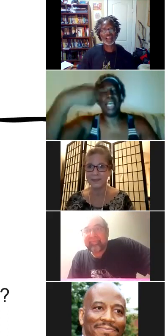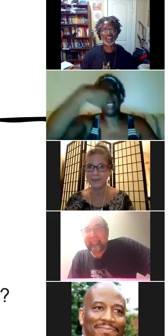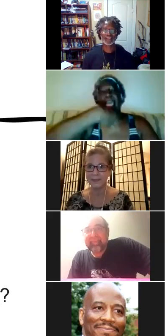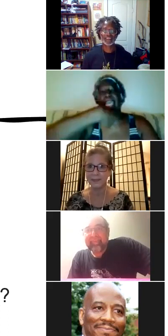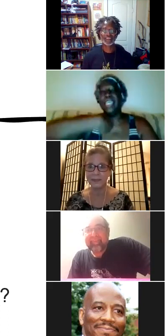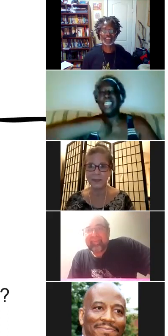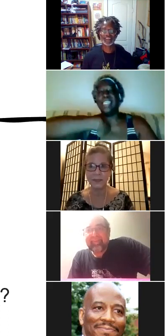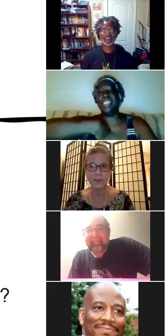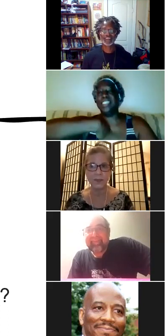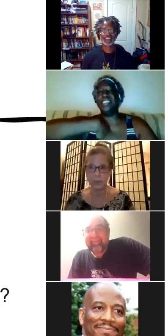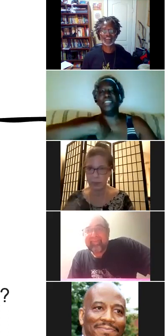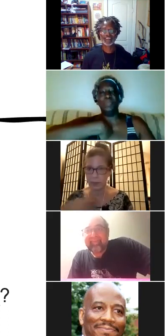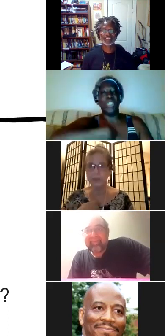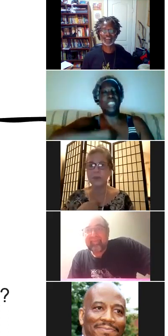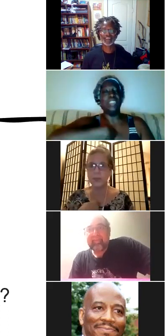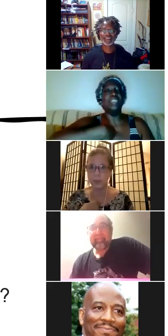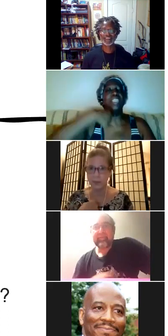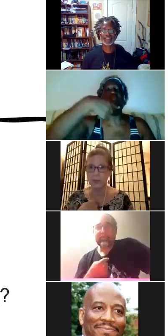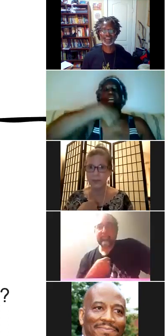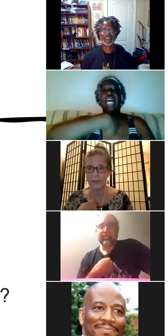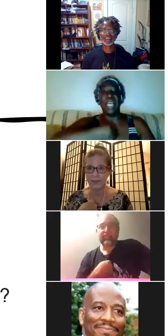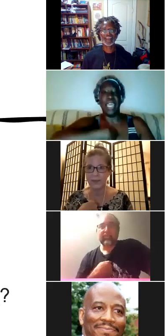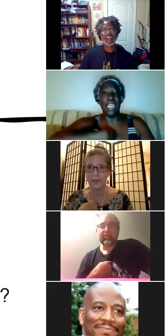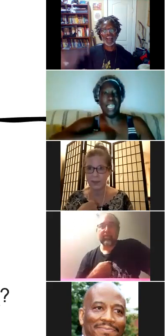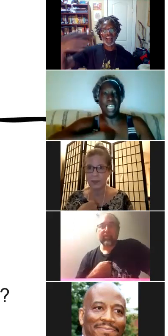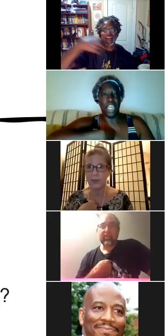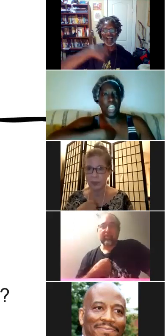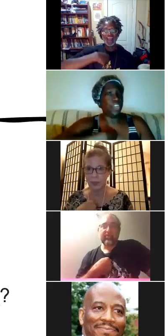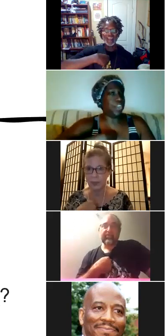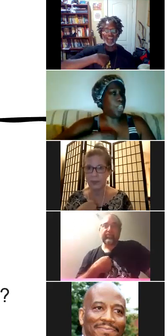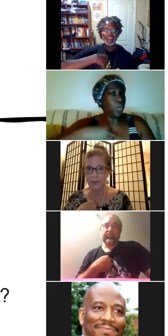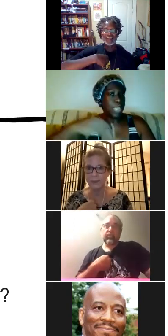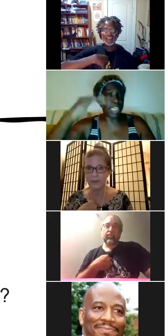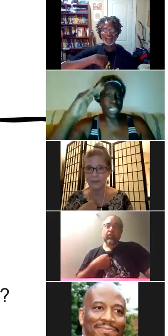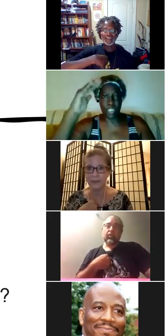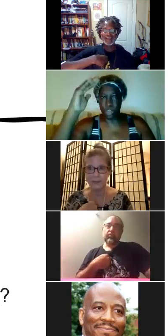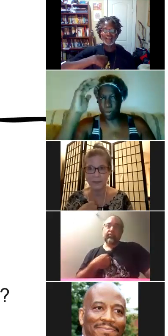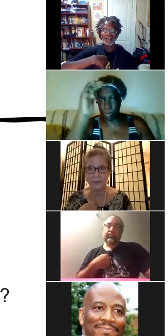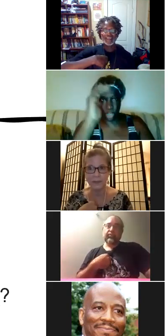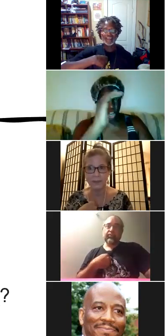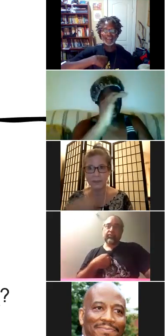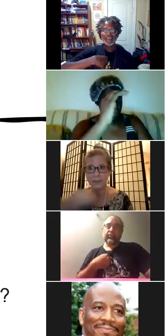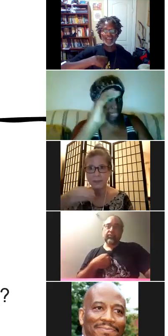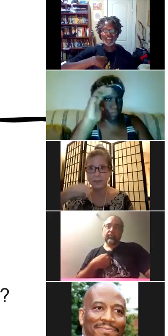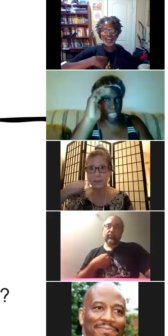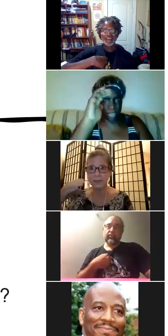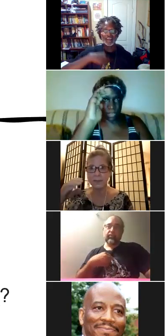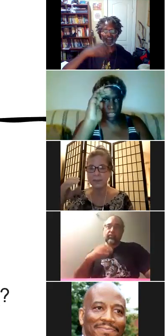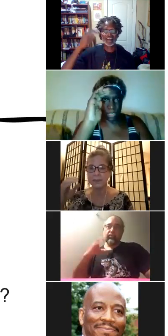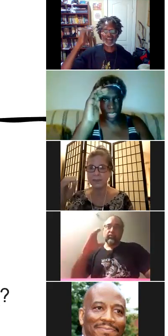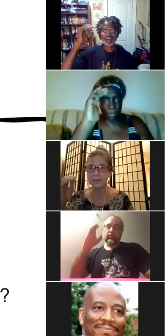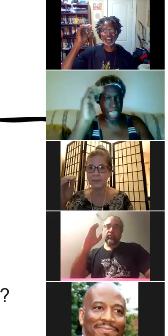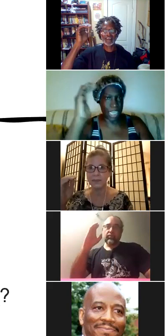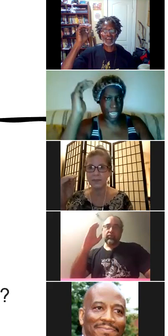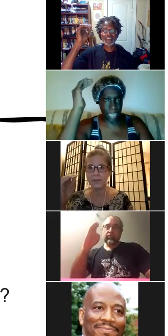1 to 10. You pointing to yourself. I know is your curved fingers